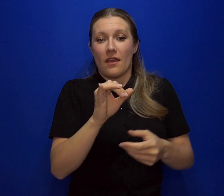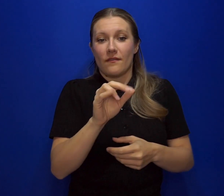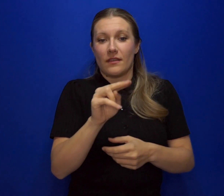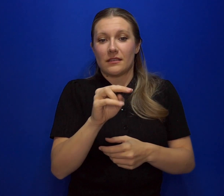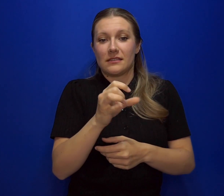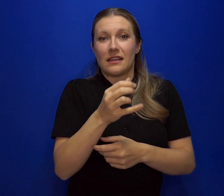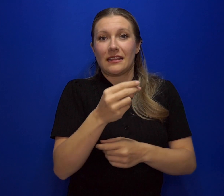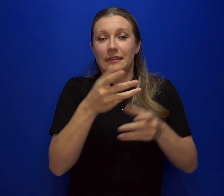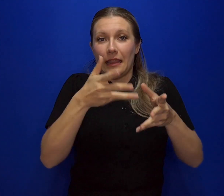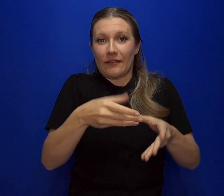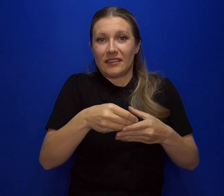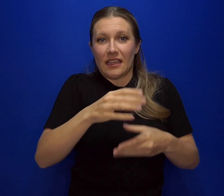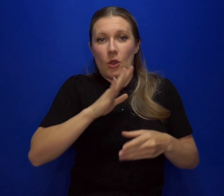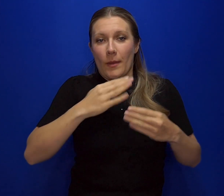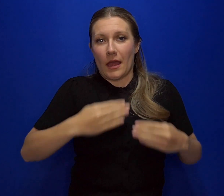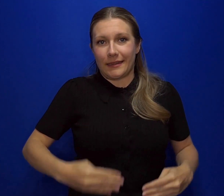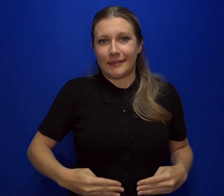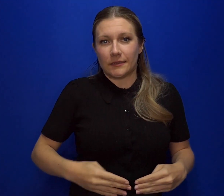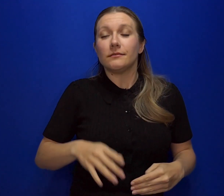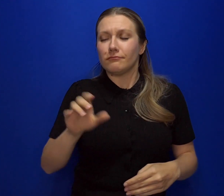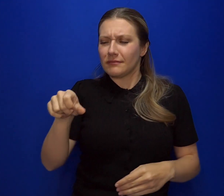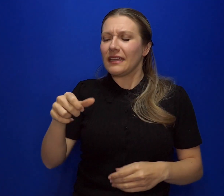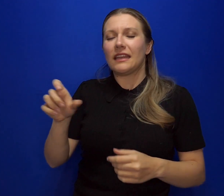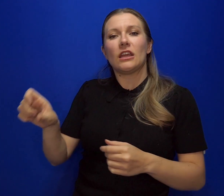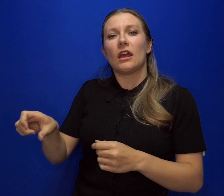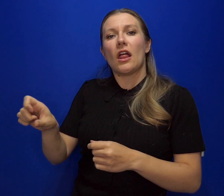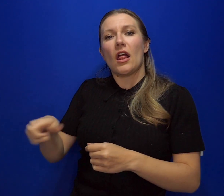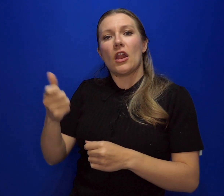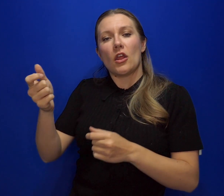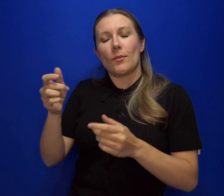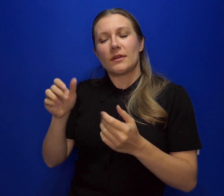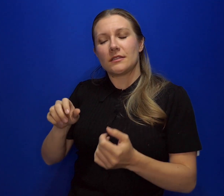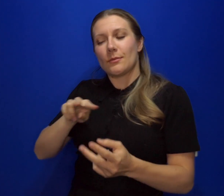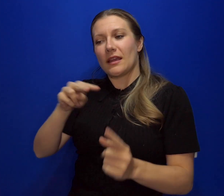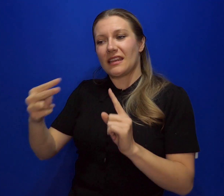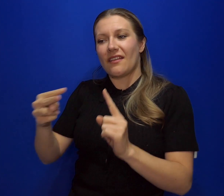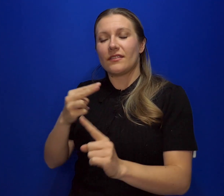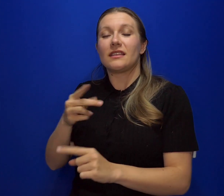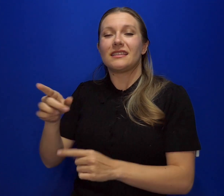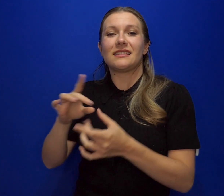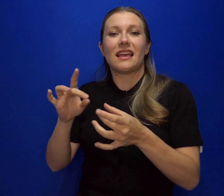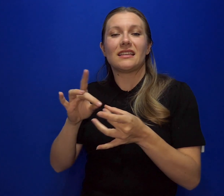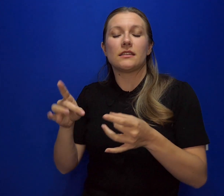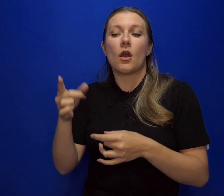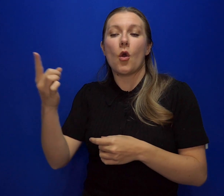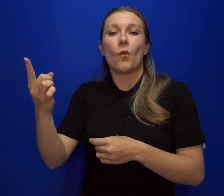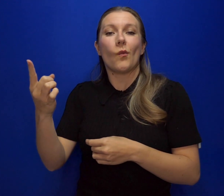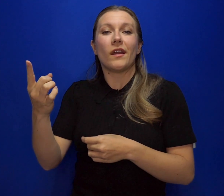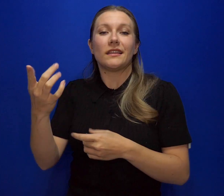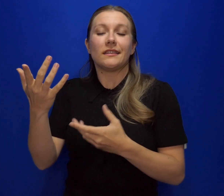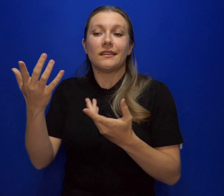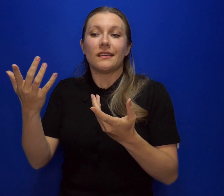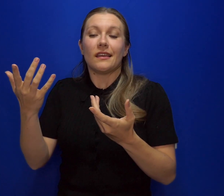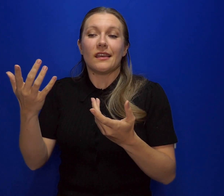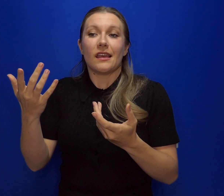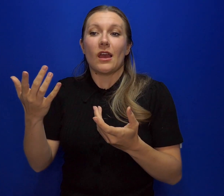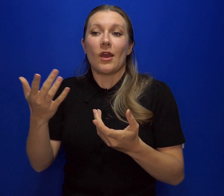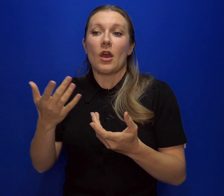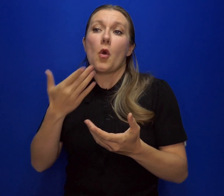Well, so here's the other side of it. Here's a comment. One piece of well-meaning but bad advice that I got from another type 1